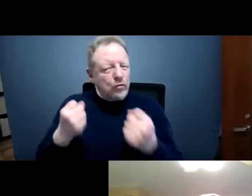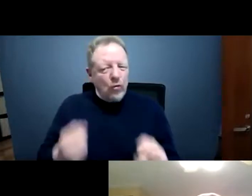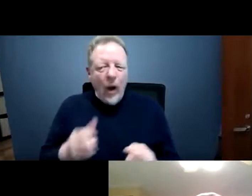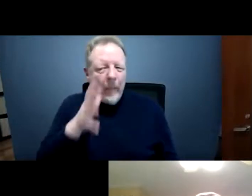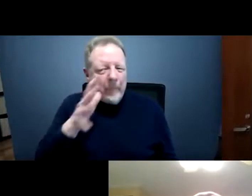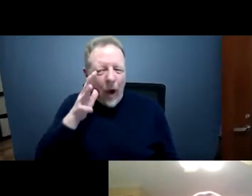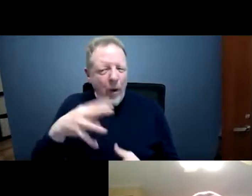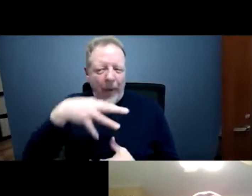I